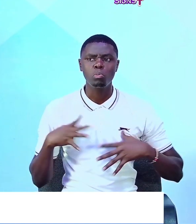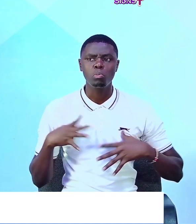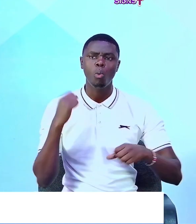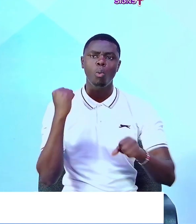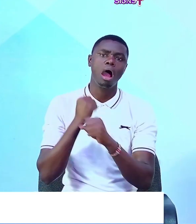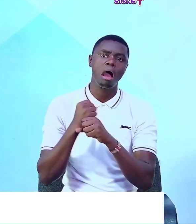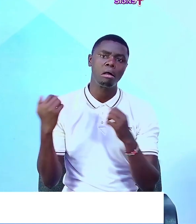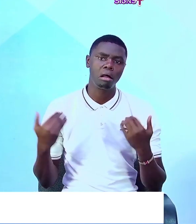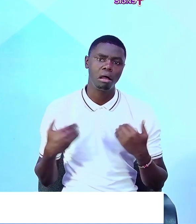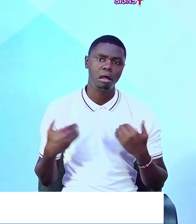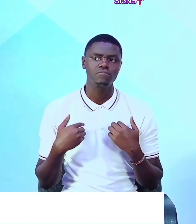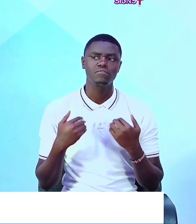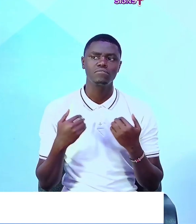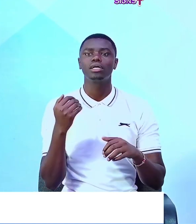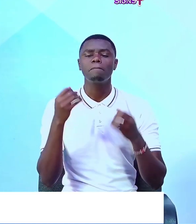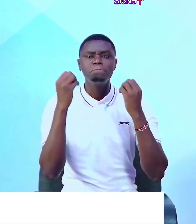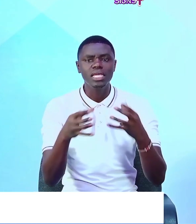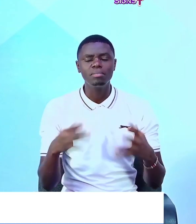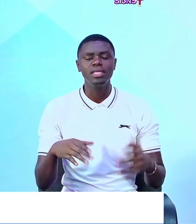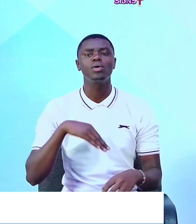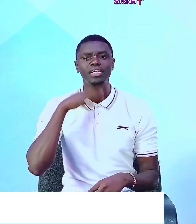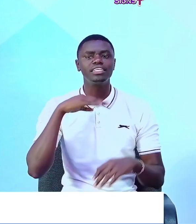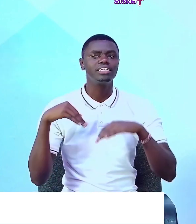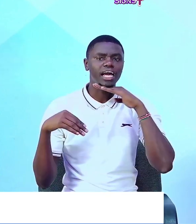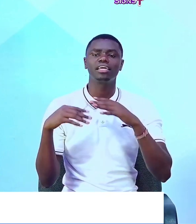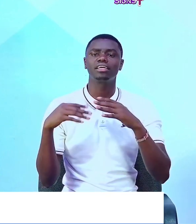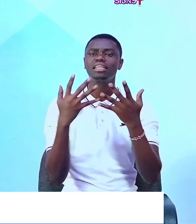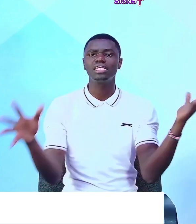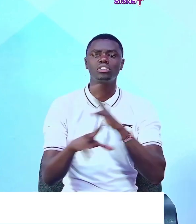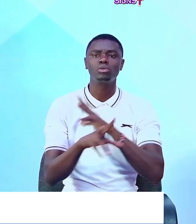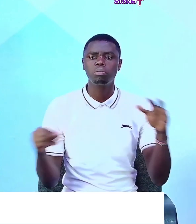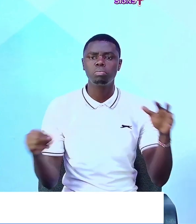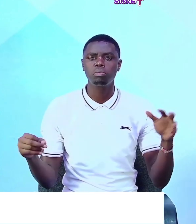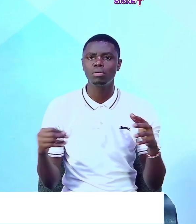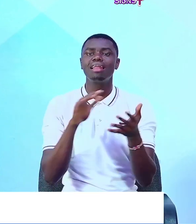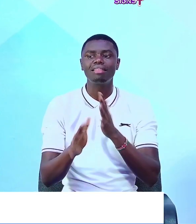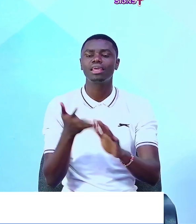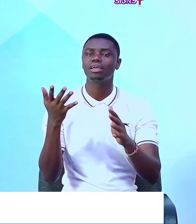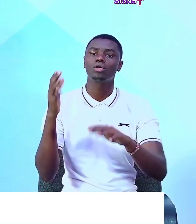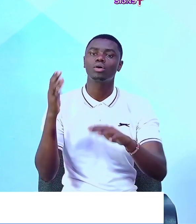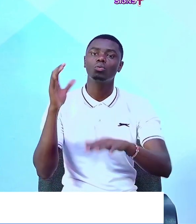Na wengi tuliuawa, mali ilienda, na kuna kitu tulirudi naye, tumechoka